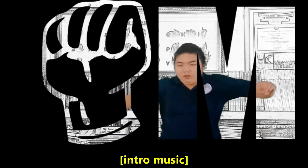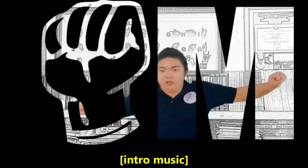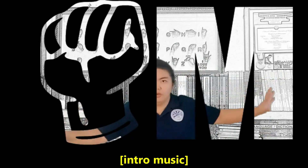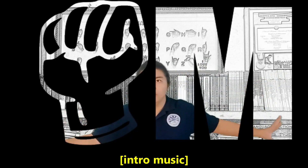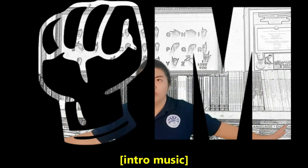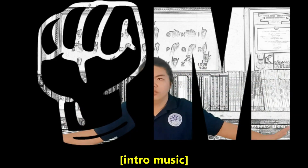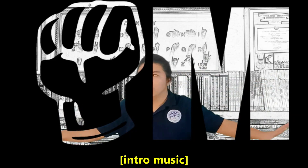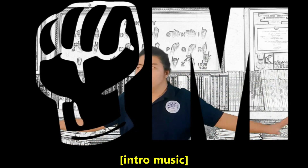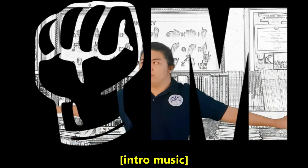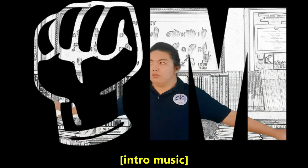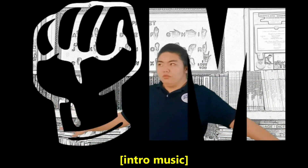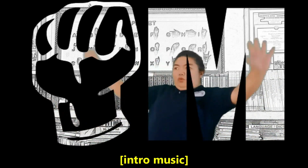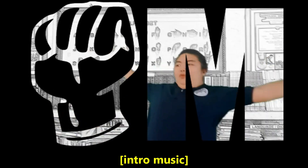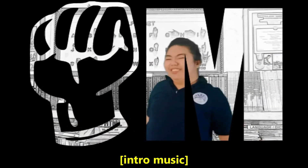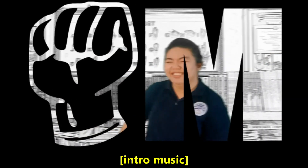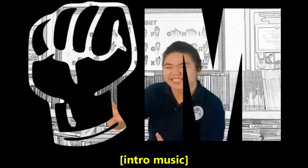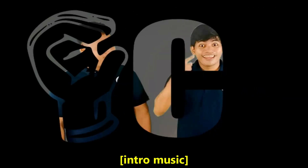Intro music.